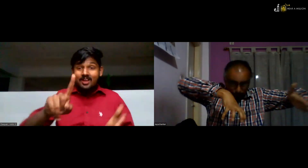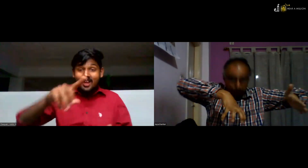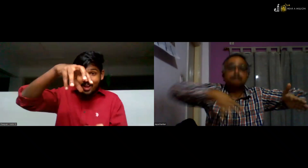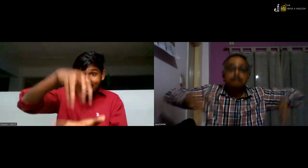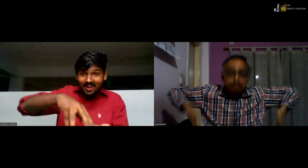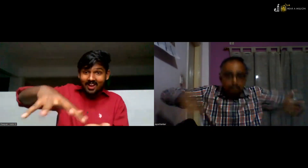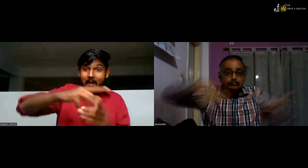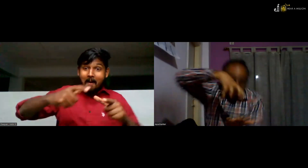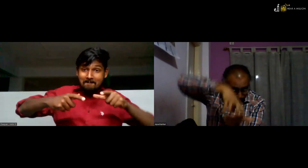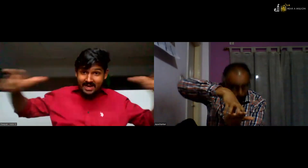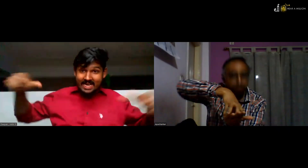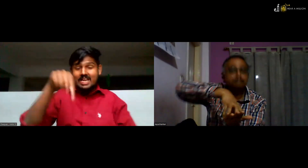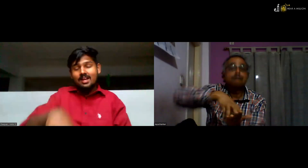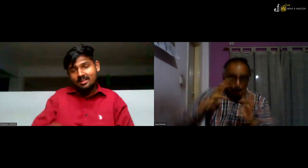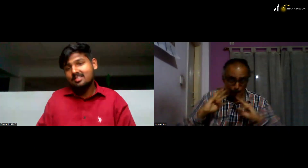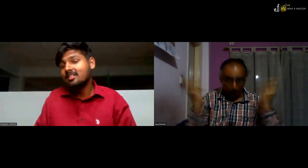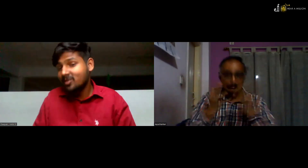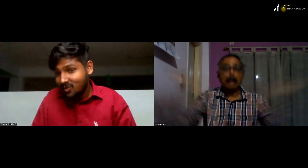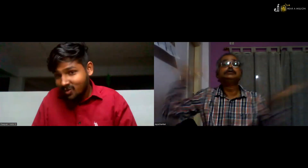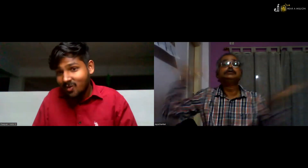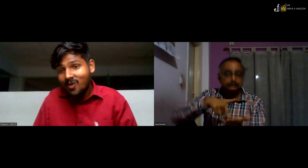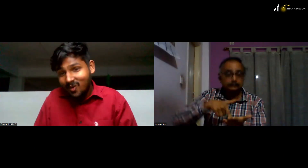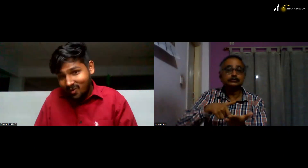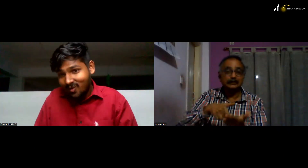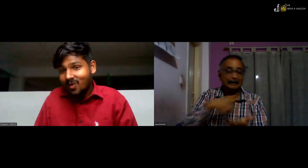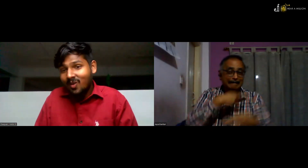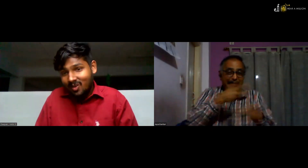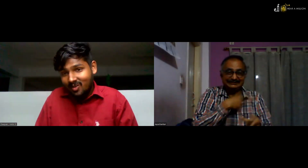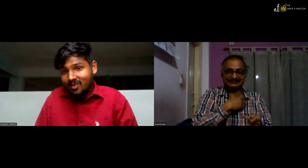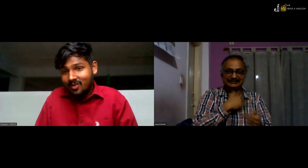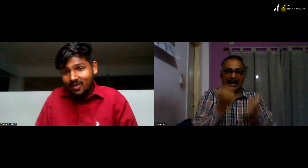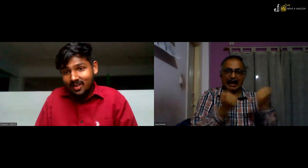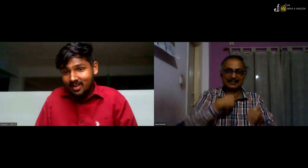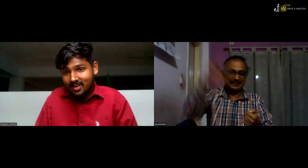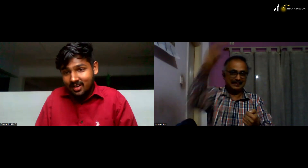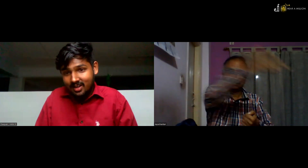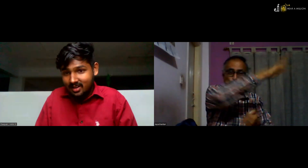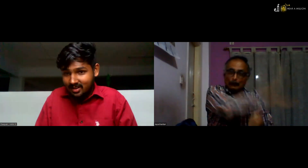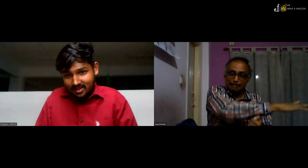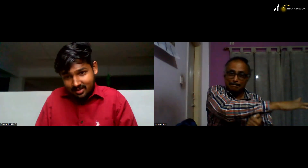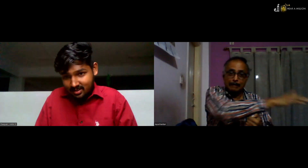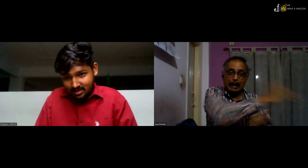so it's a, it's a lake where in the center in Assam we can see. So